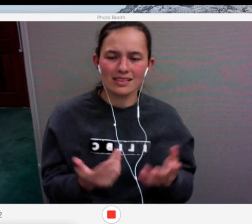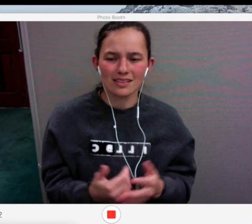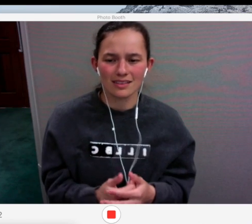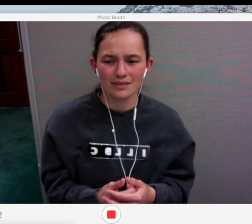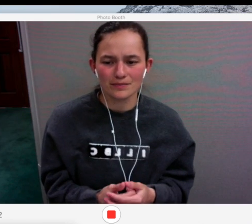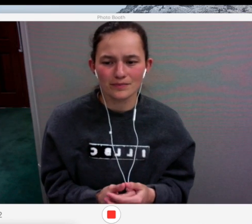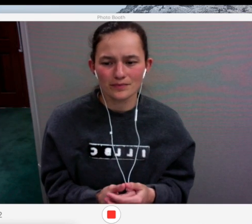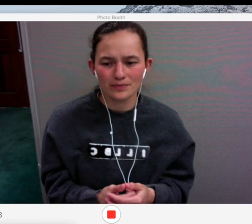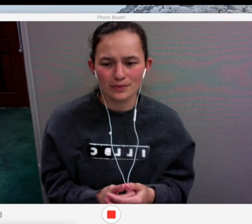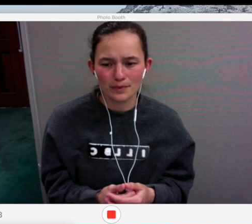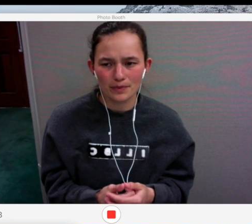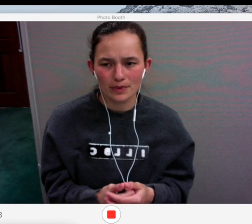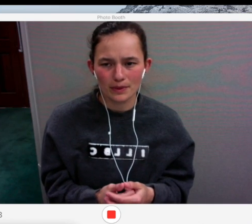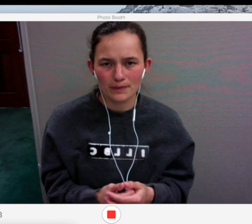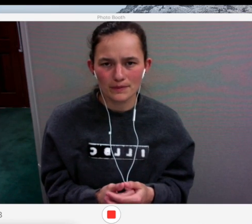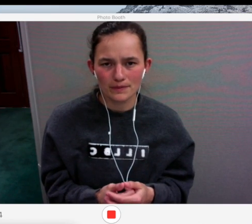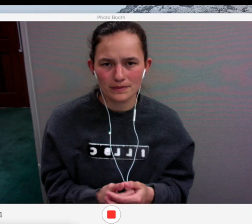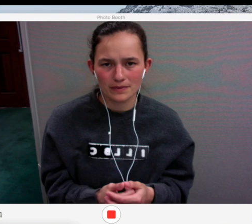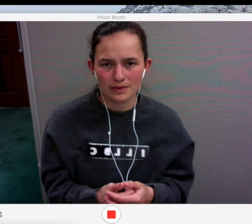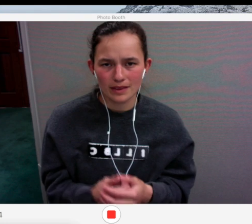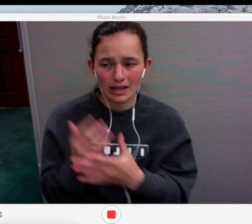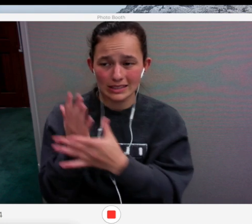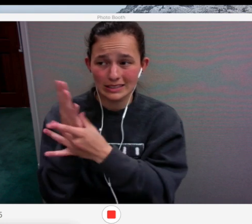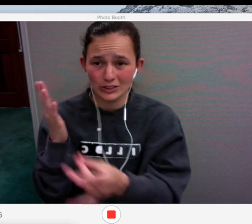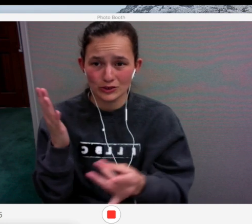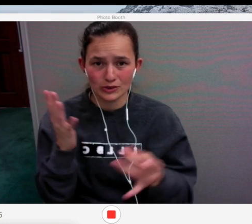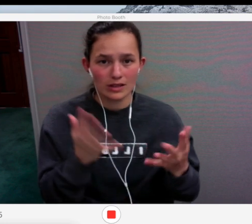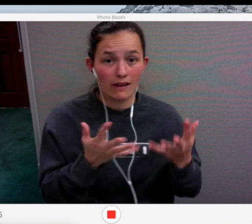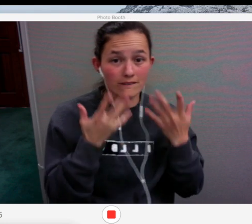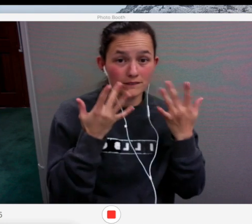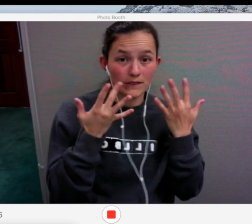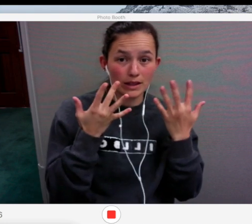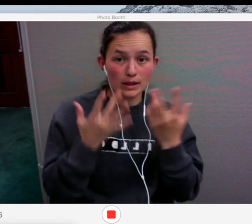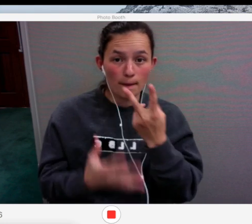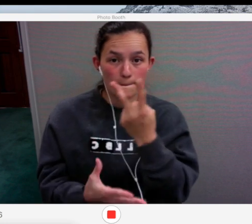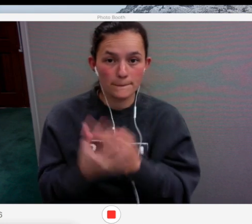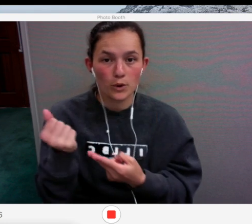And so doing both of those are going to be really good for you.